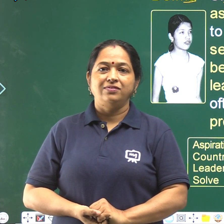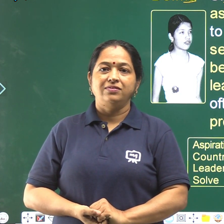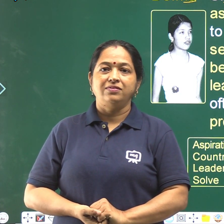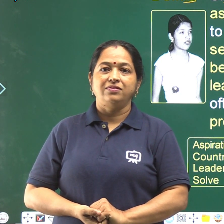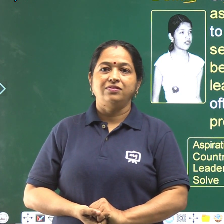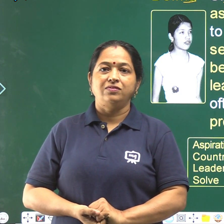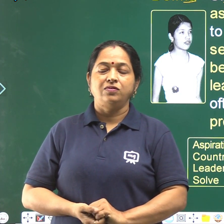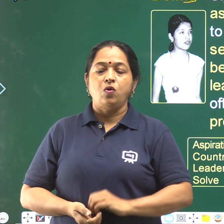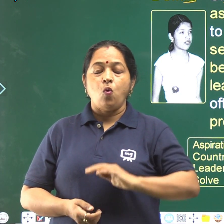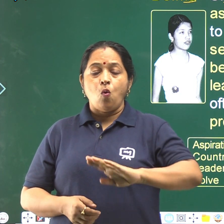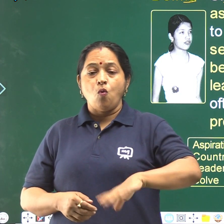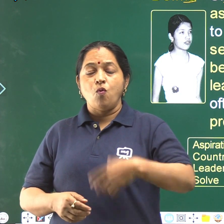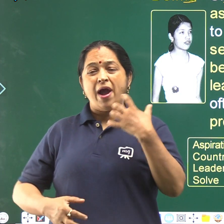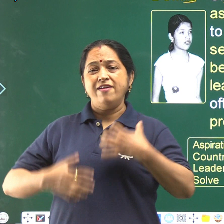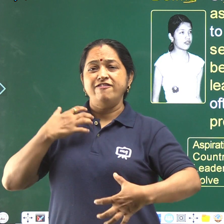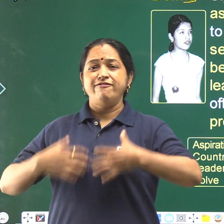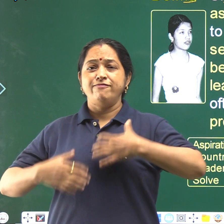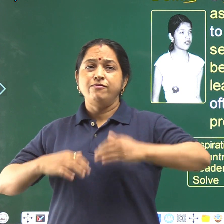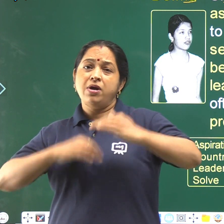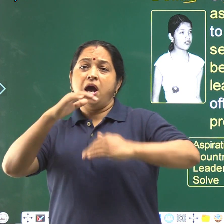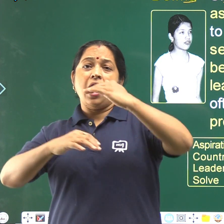of high aspirations.